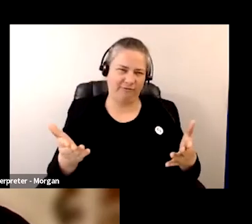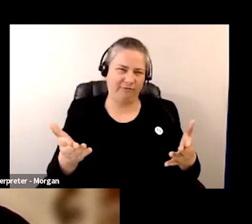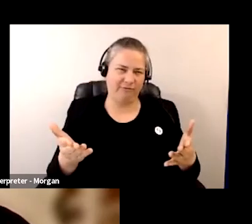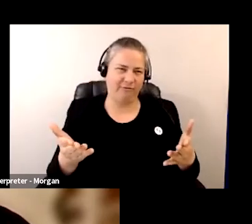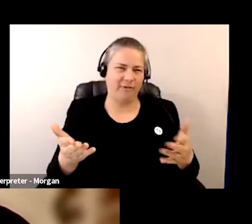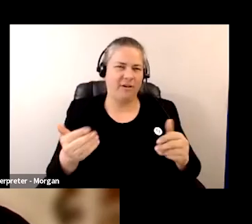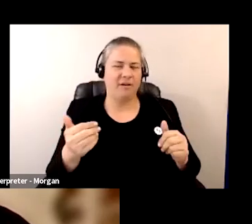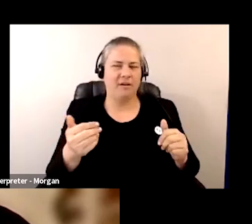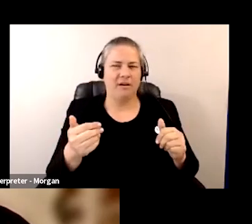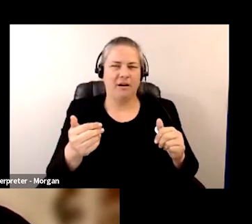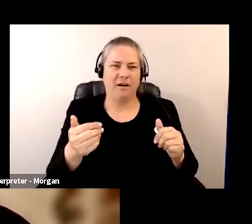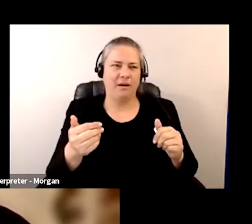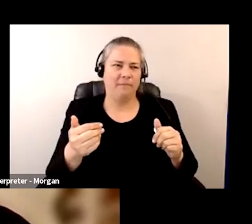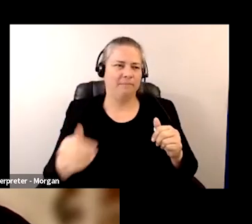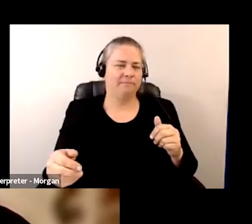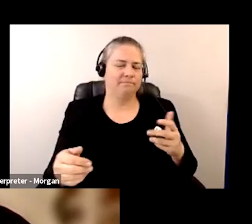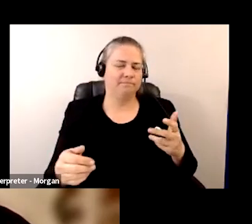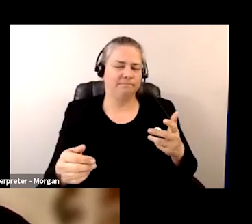will